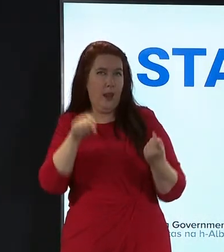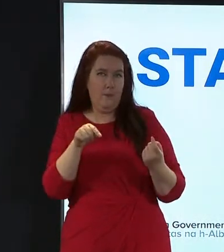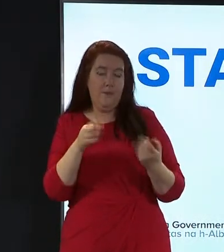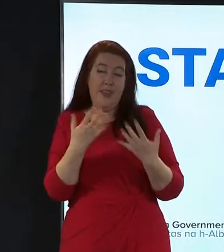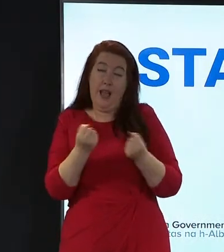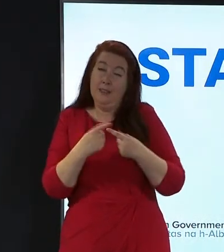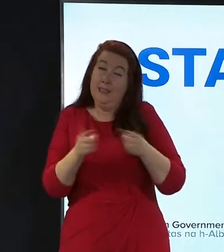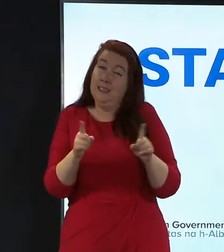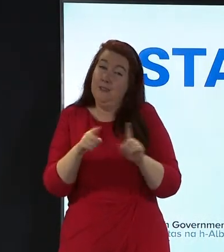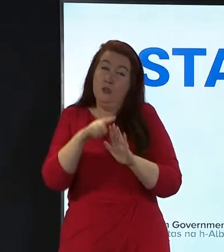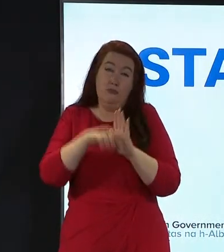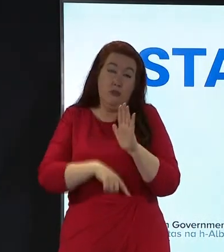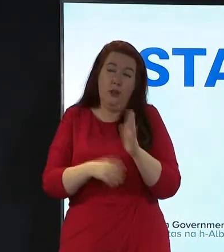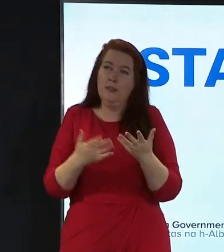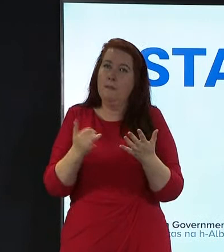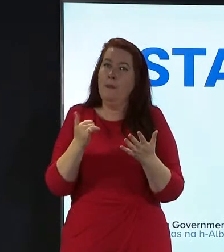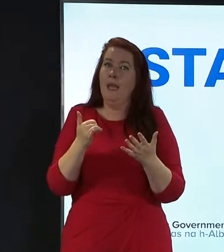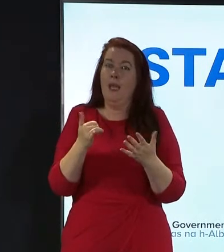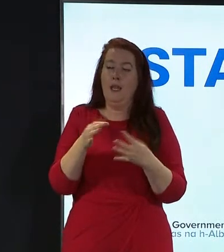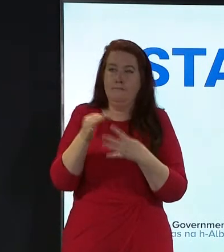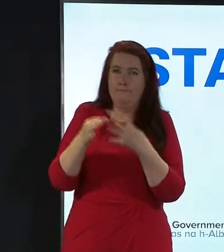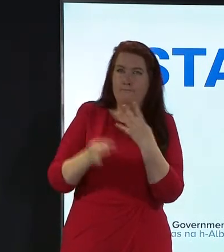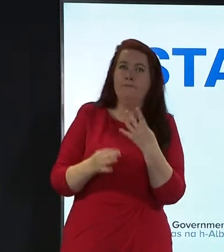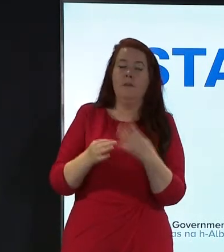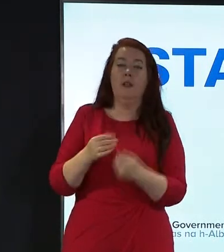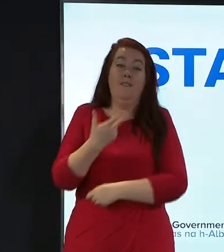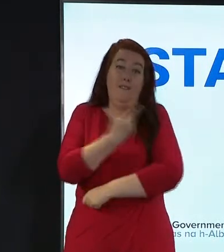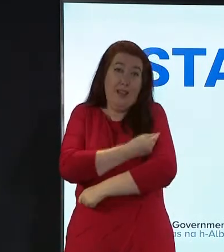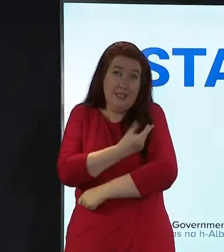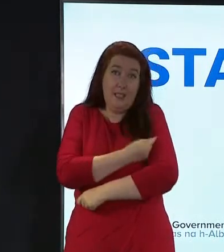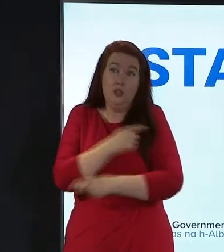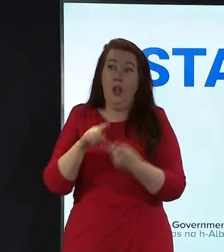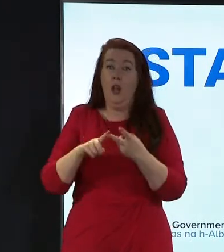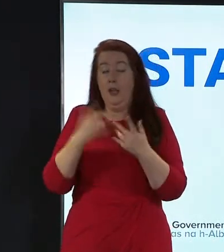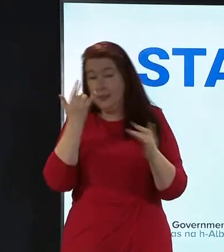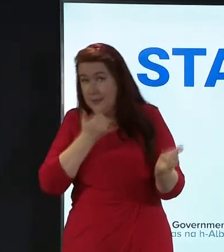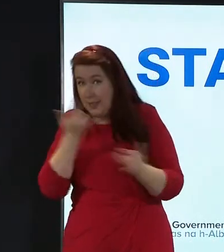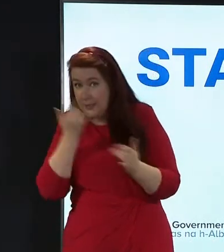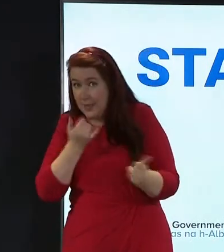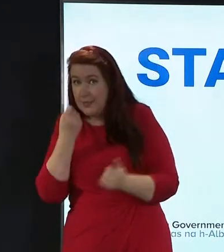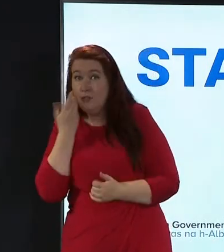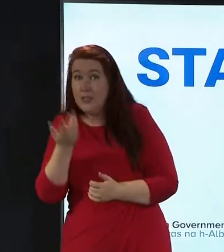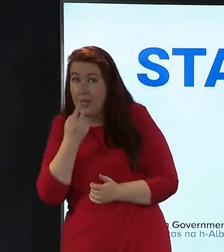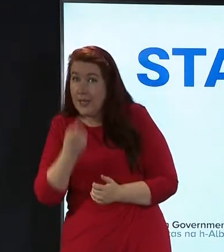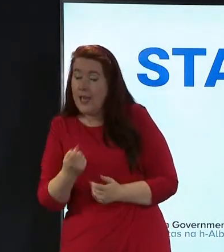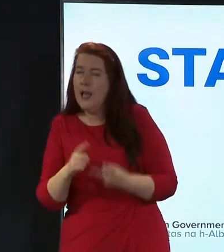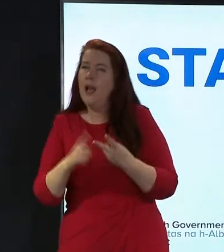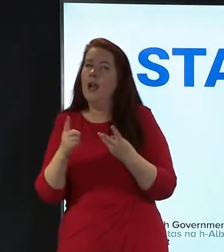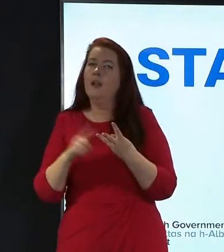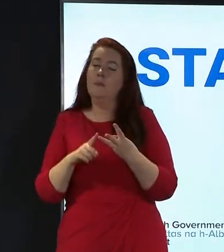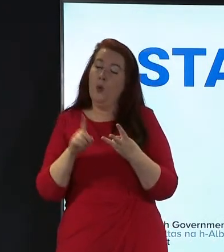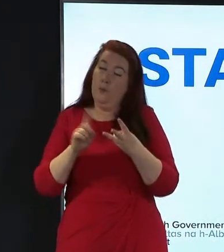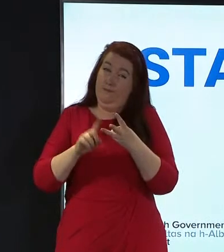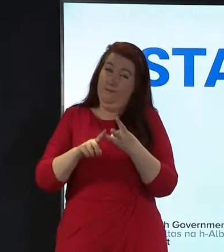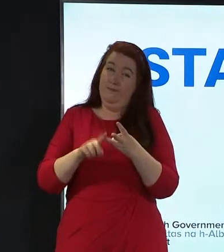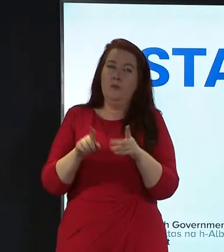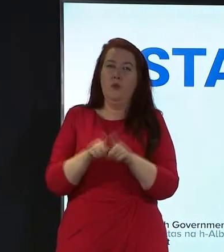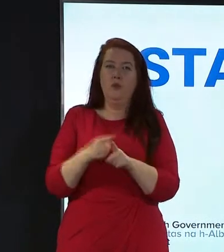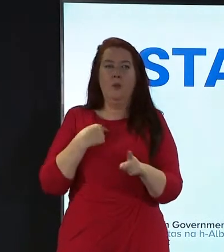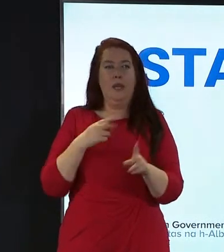factors. Vaccination levels obviously are important. The use of testing might be important, but also, as we hope will be the case, we are reducing and